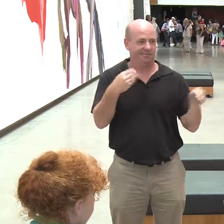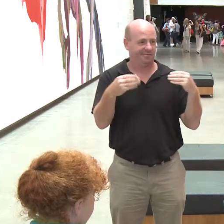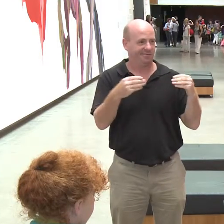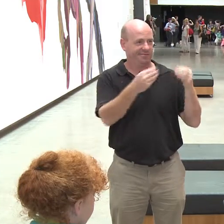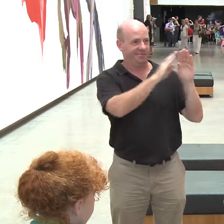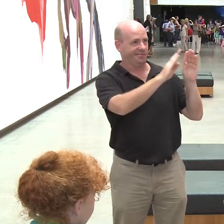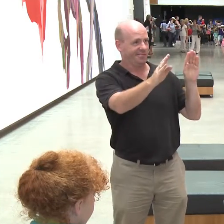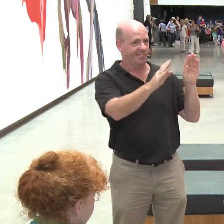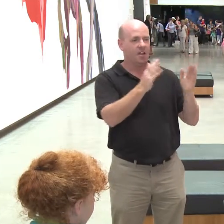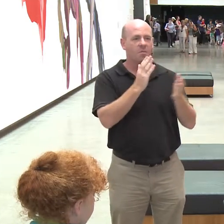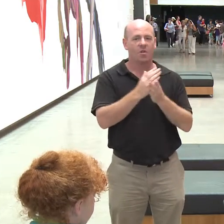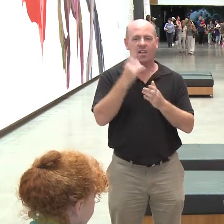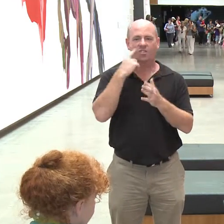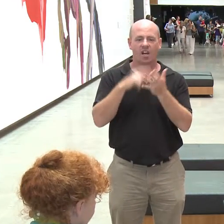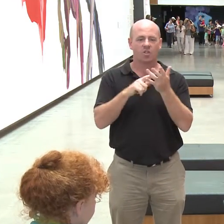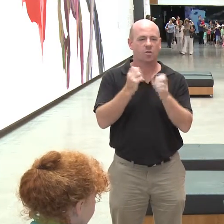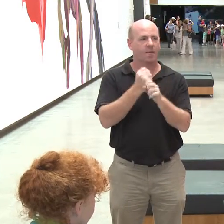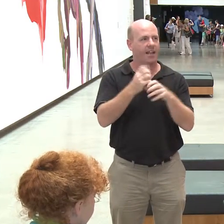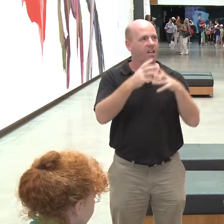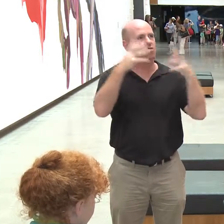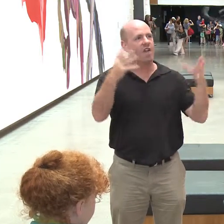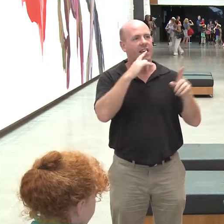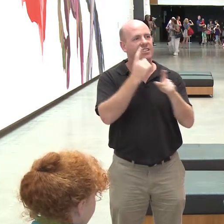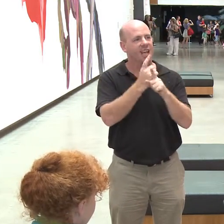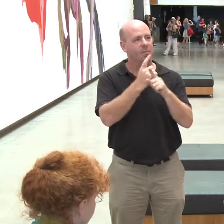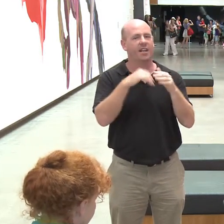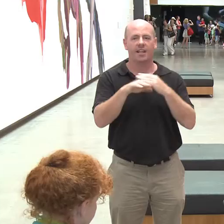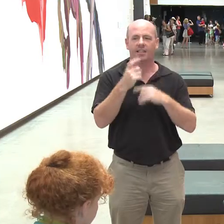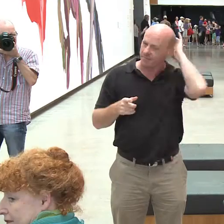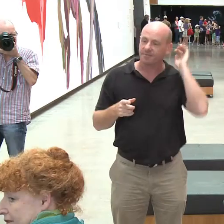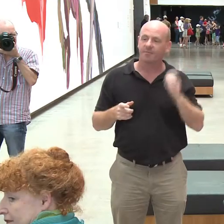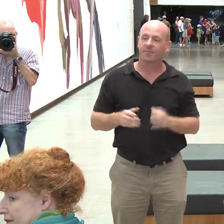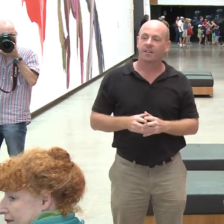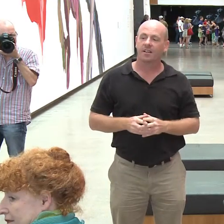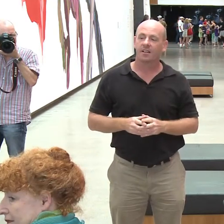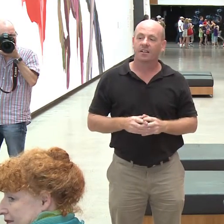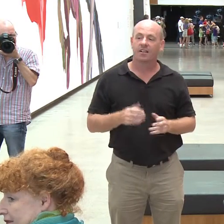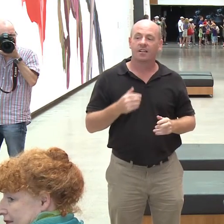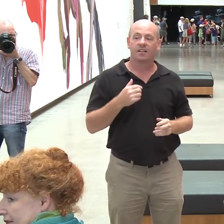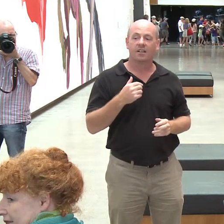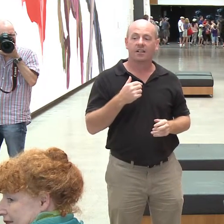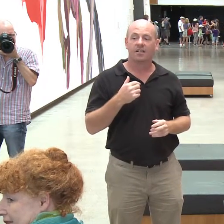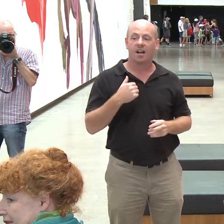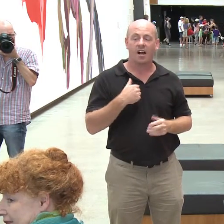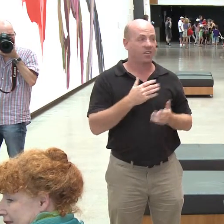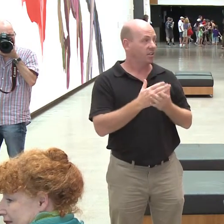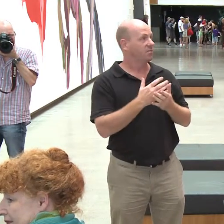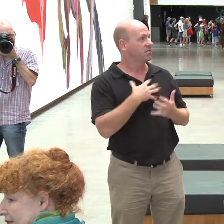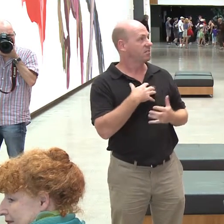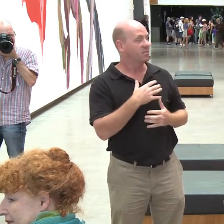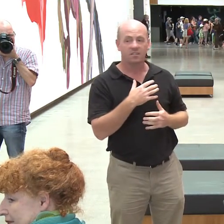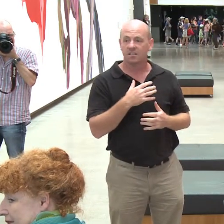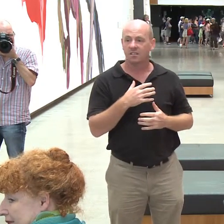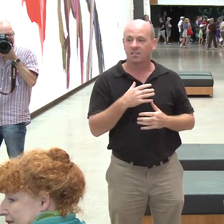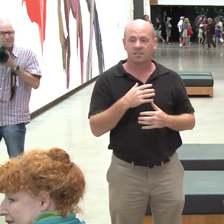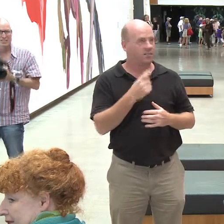it's attempting to do something quite grand in a very simple way. Yeah, I would just amuse really on considering